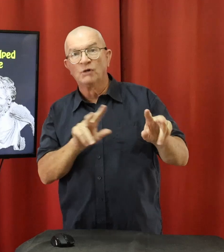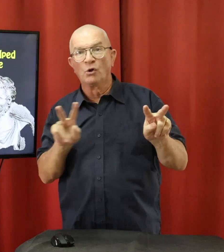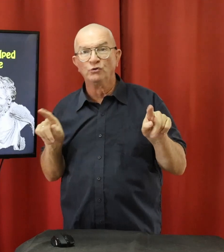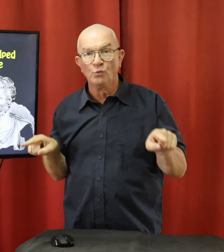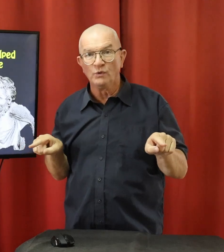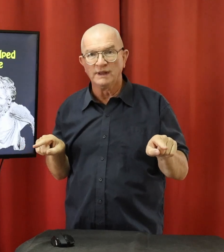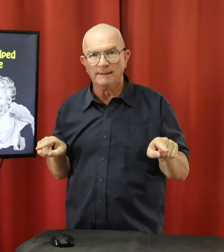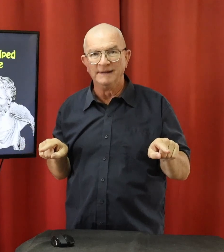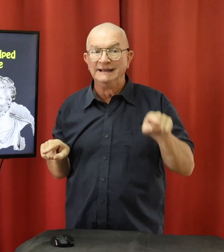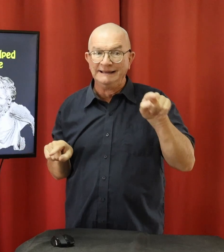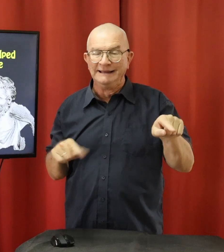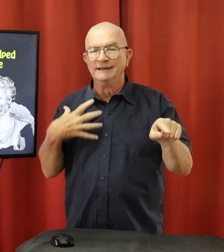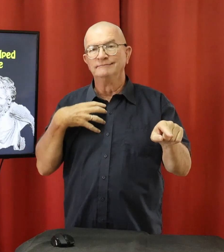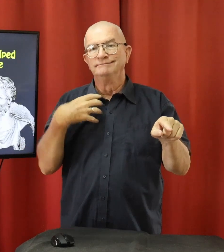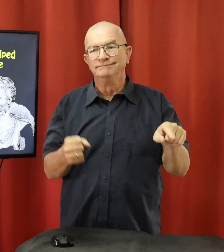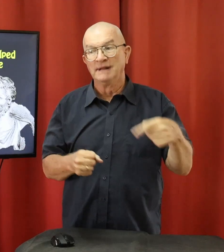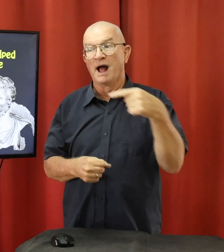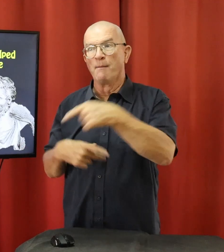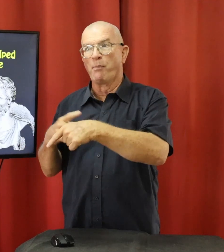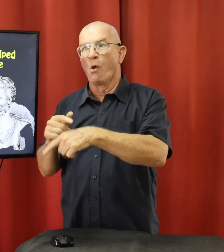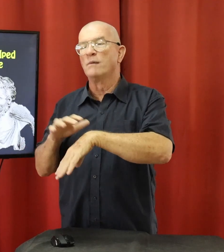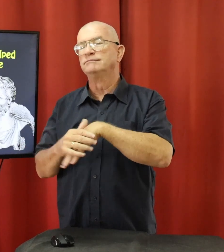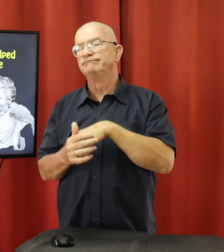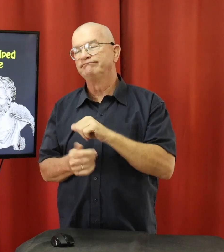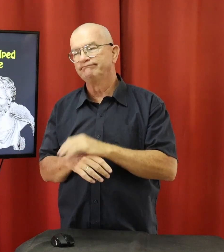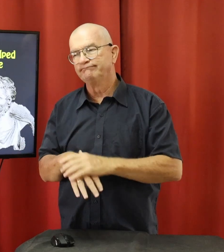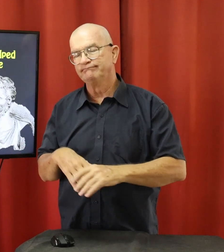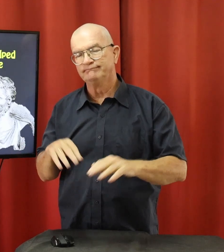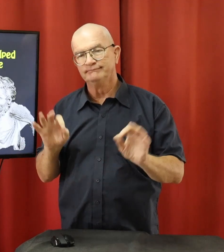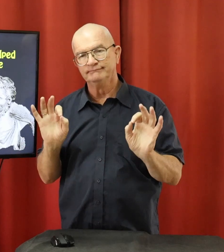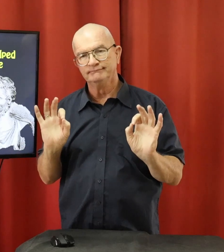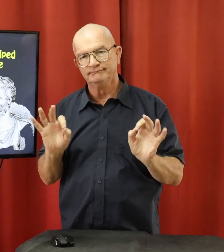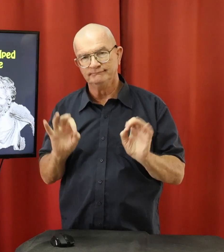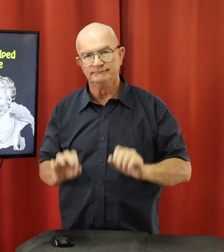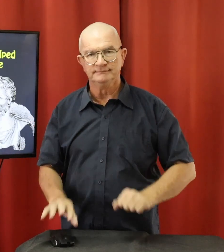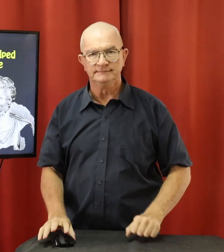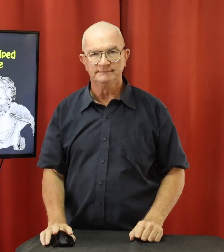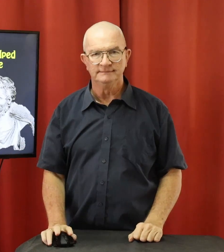So God had mercy on the two of them. He was healed, and Paul was comforted.